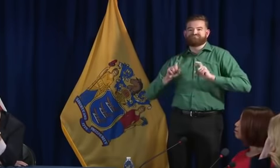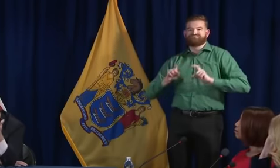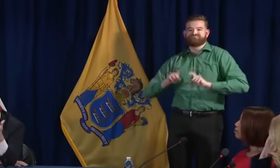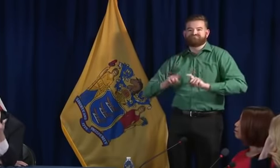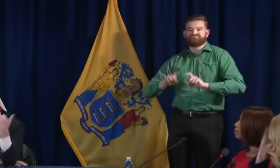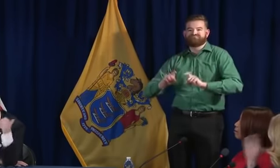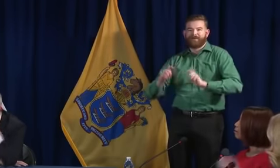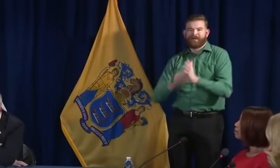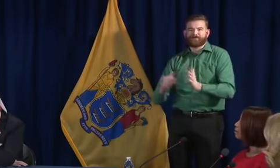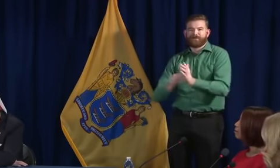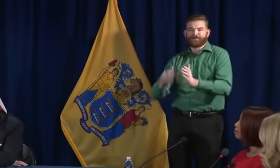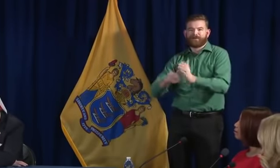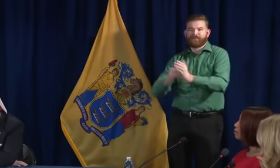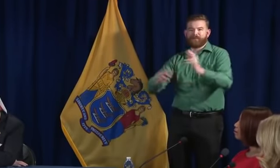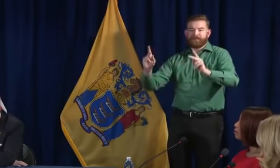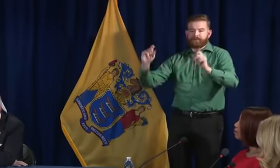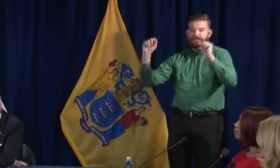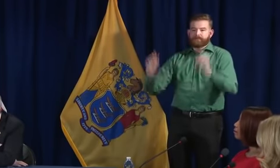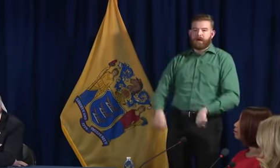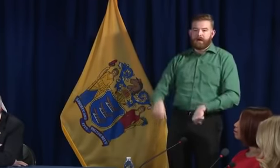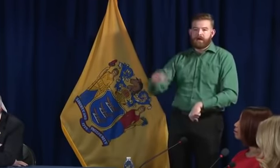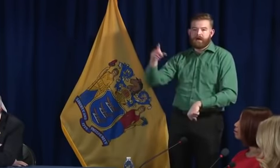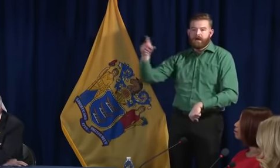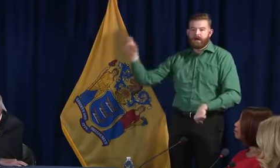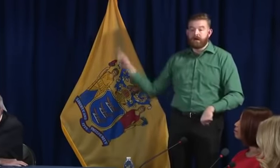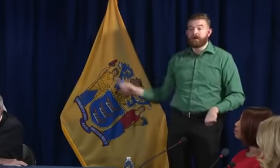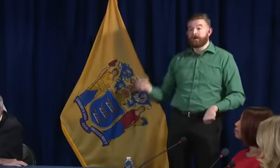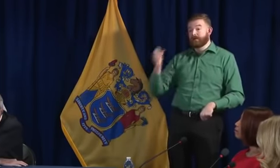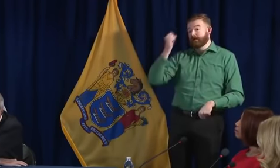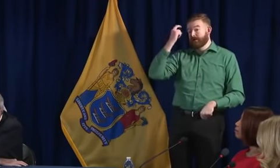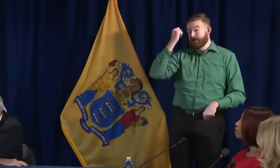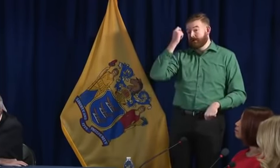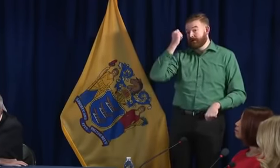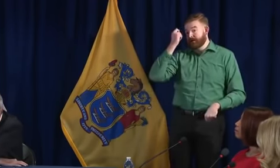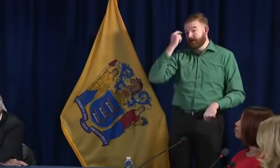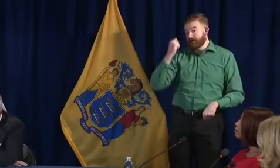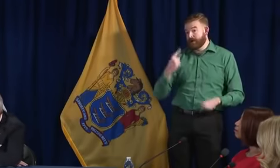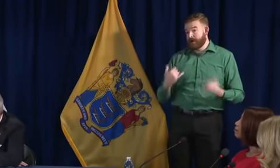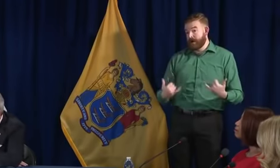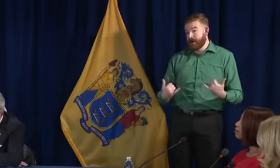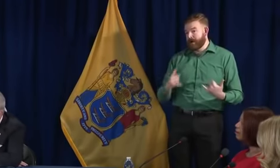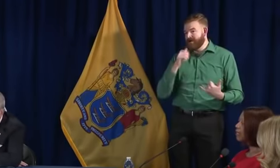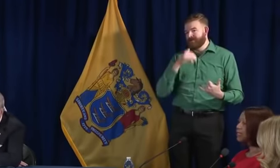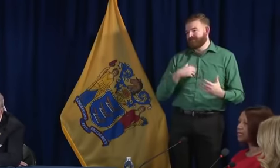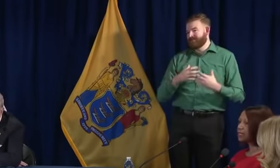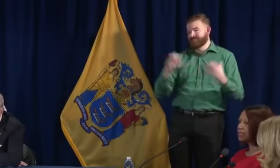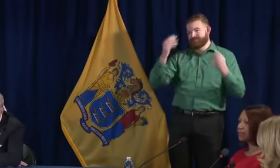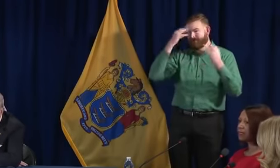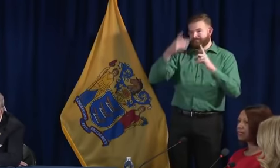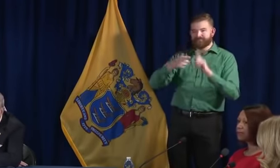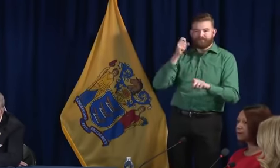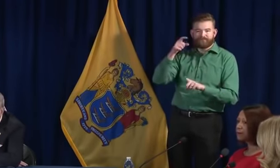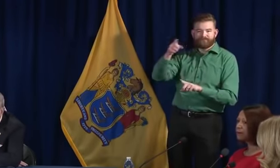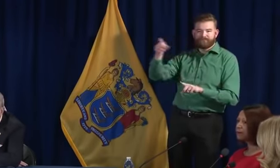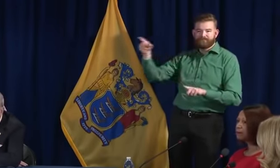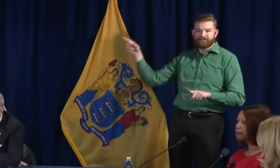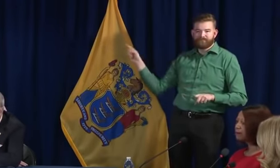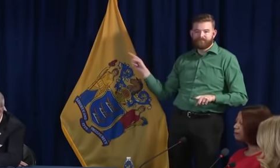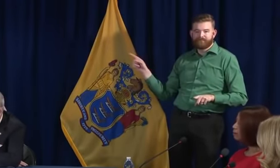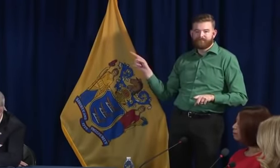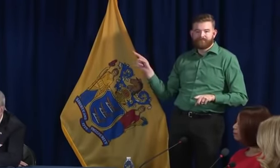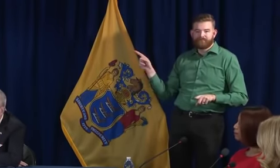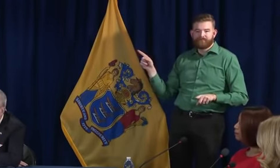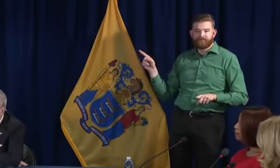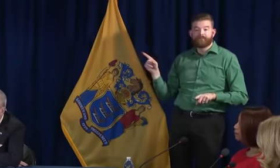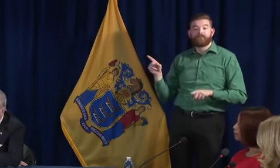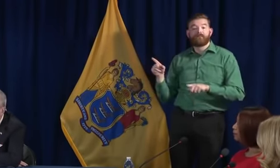challenging news is we don't have at least at this point the same insights as we would have in particular into the Department of Health. And I